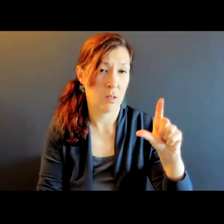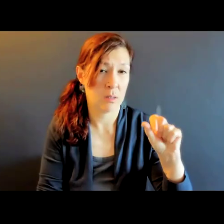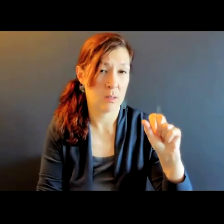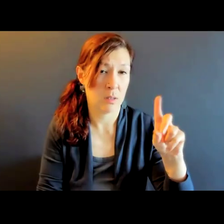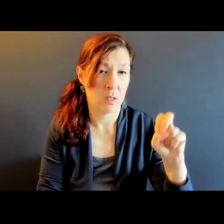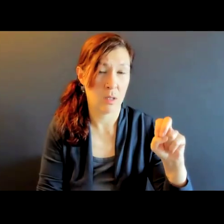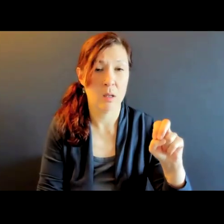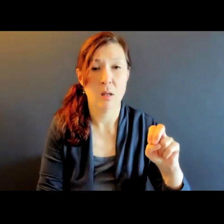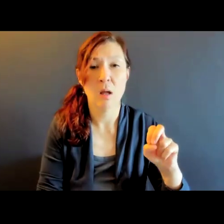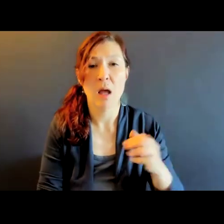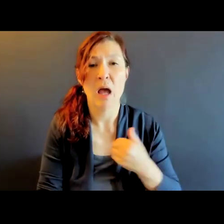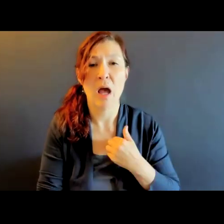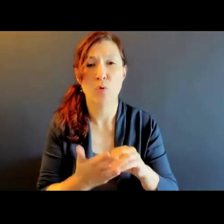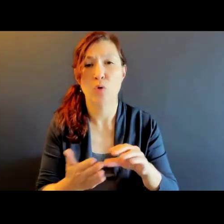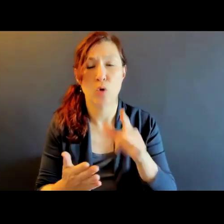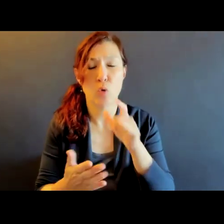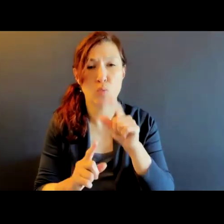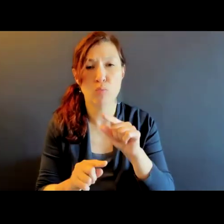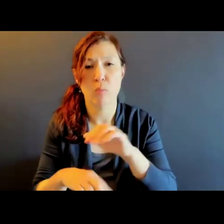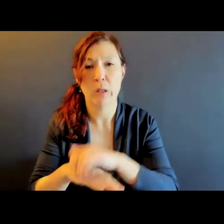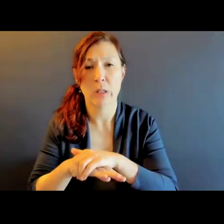English High School and the Bates Elementary School.